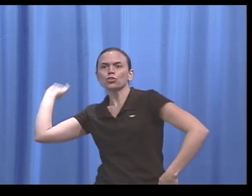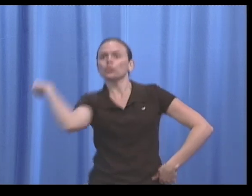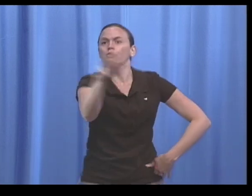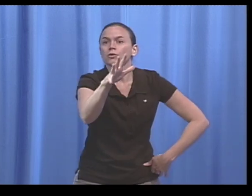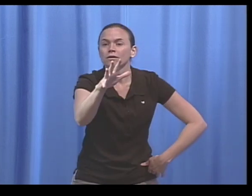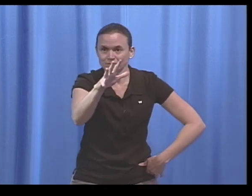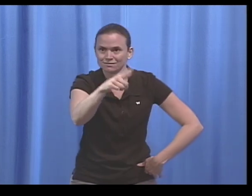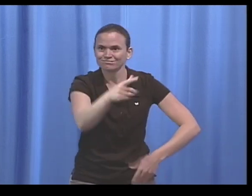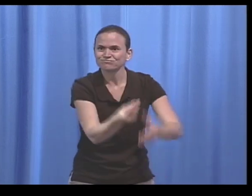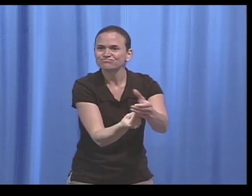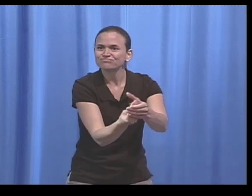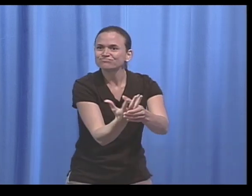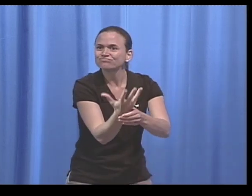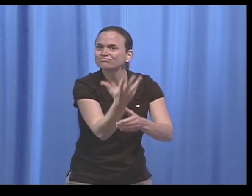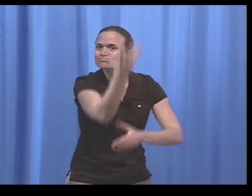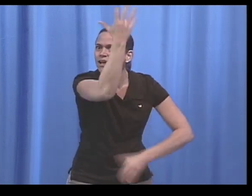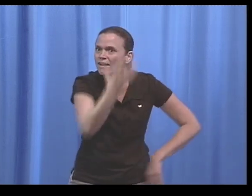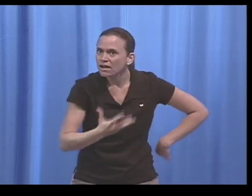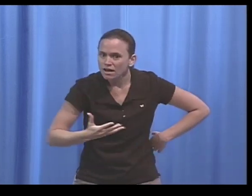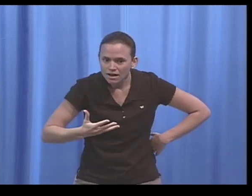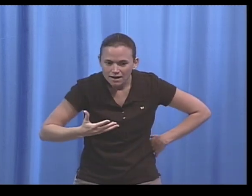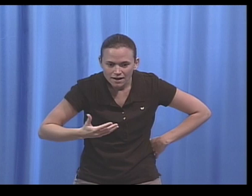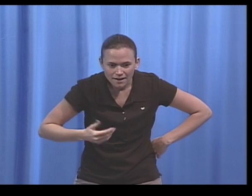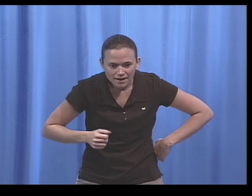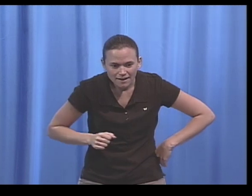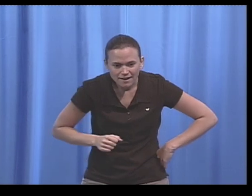"Look what's grown from the beans," he cried.